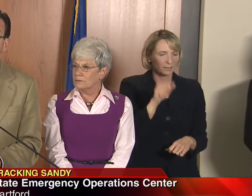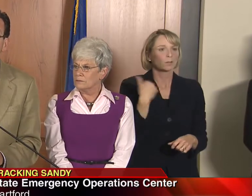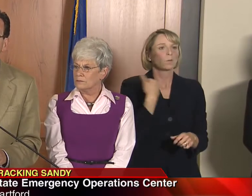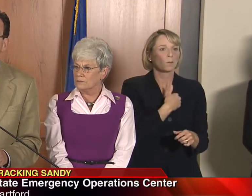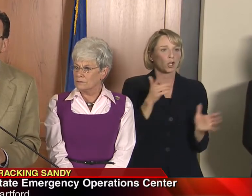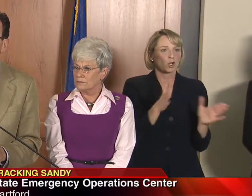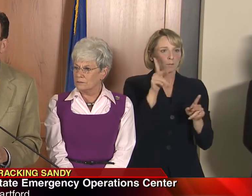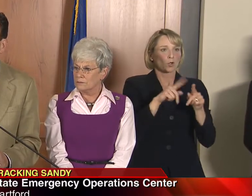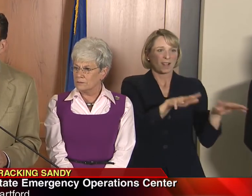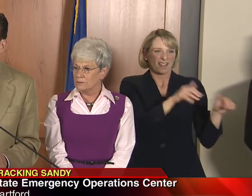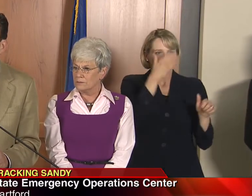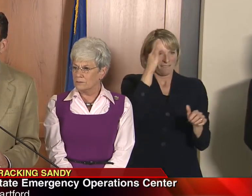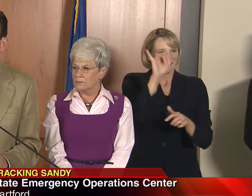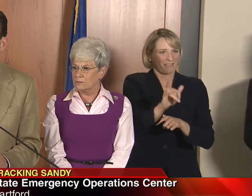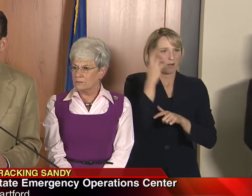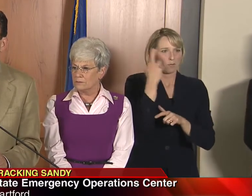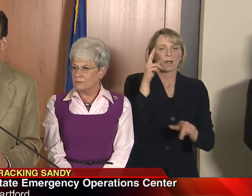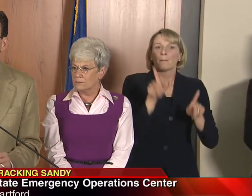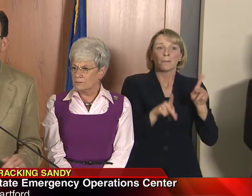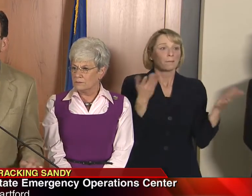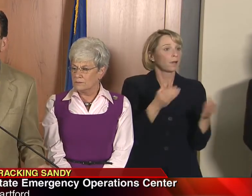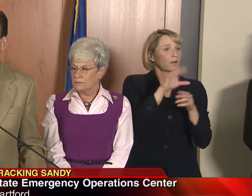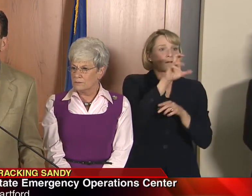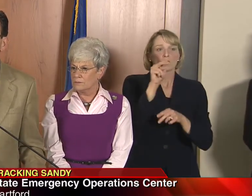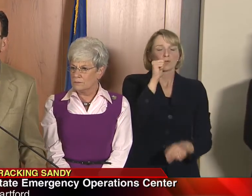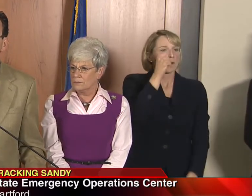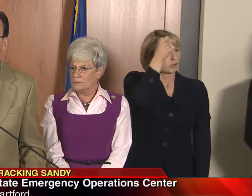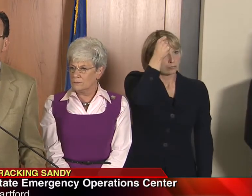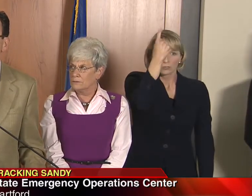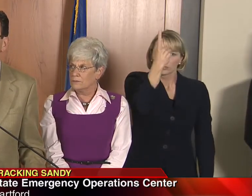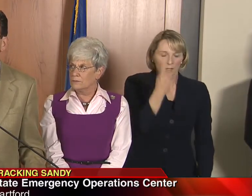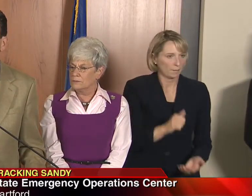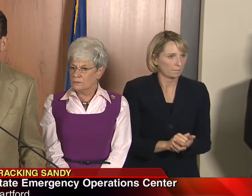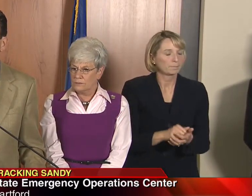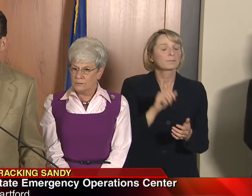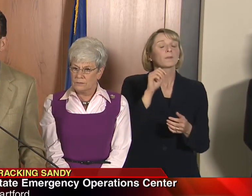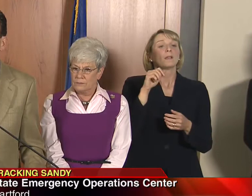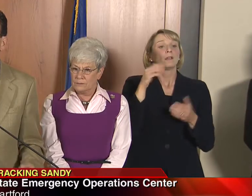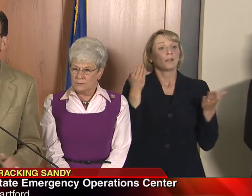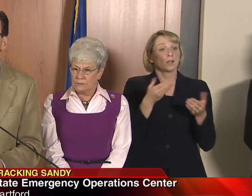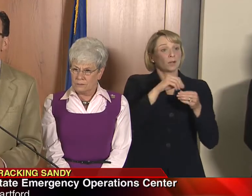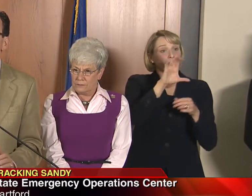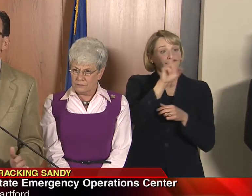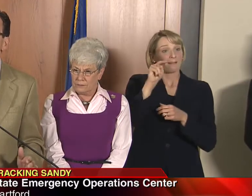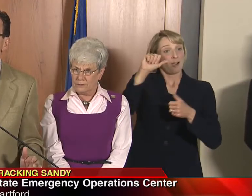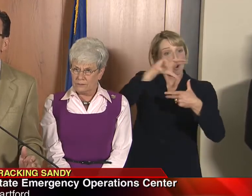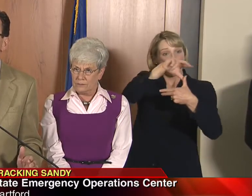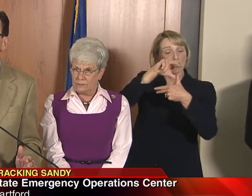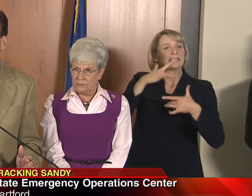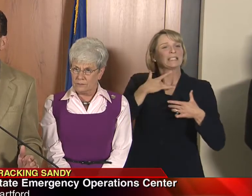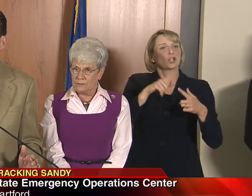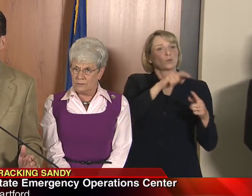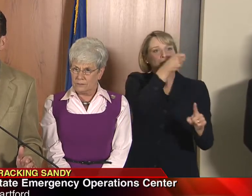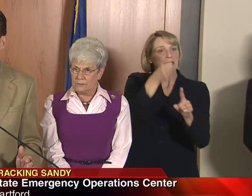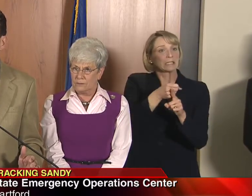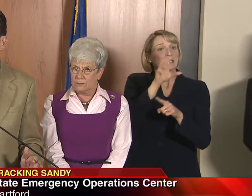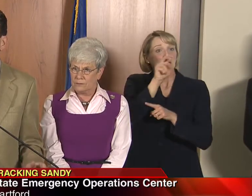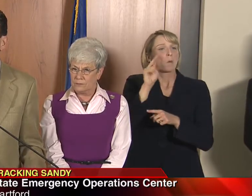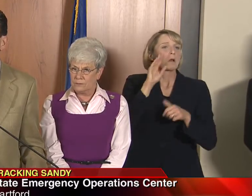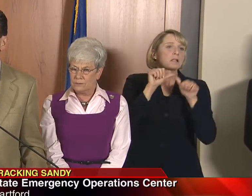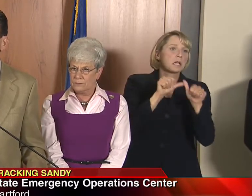around. We have, you know, a hurricane impact in Connecticut is normally 6 to 12 hours. We're talking about a storm that will play itself